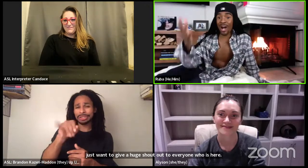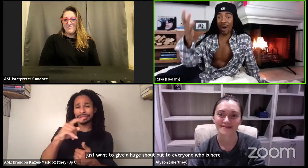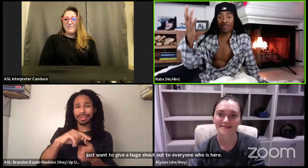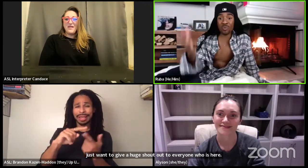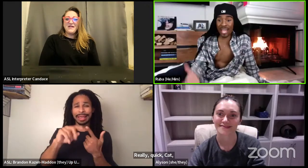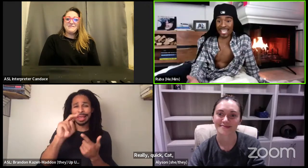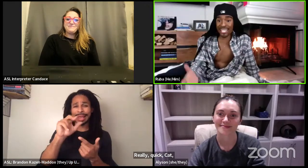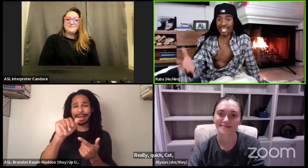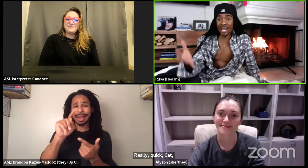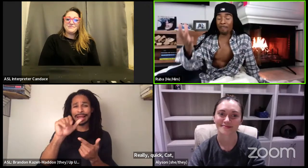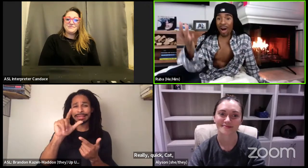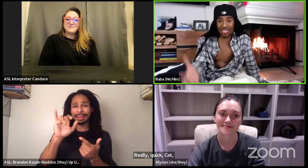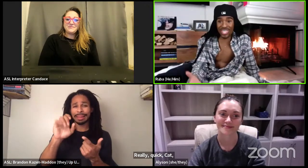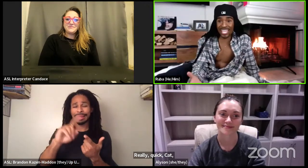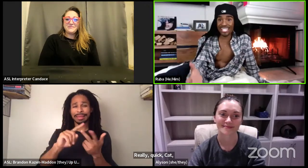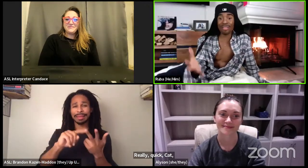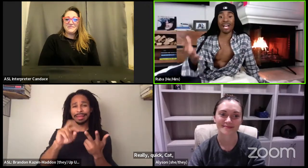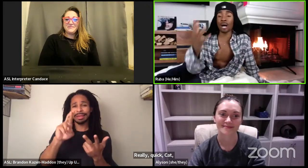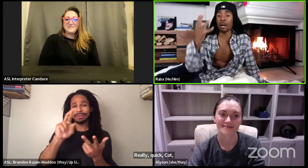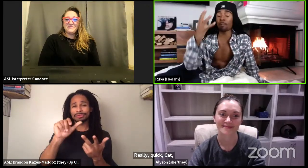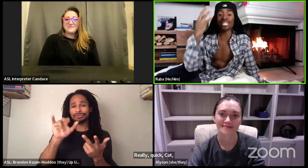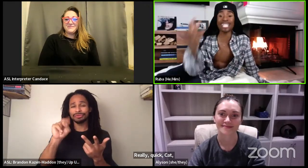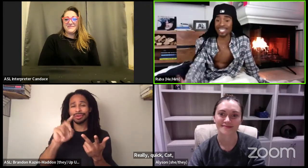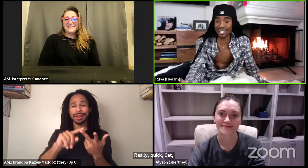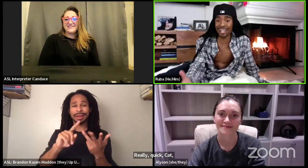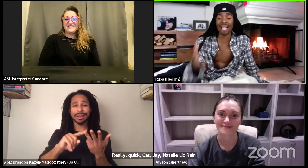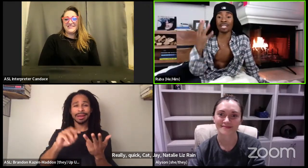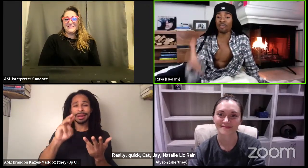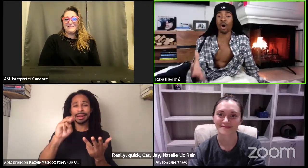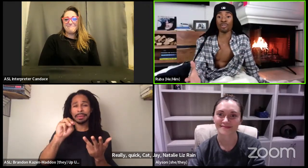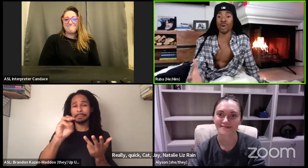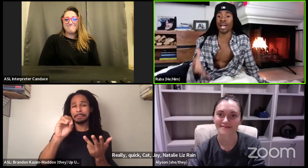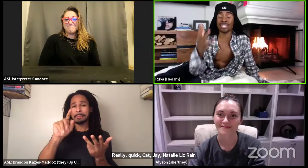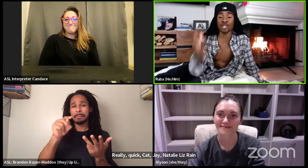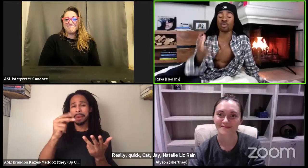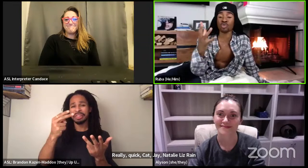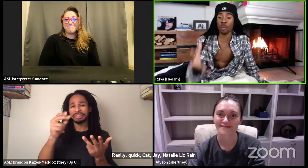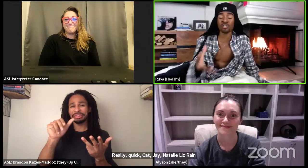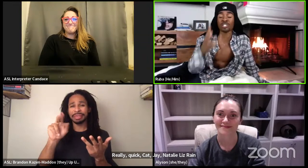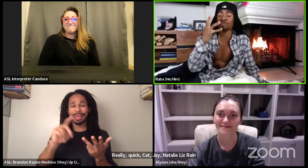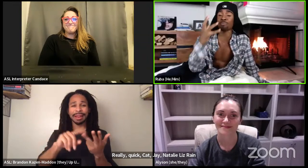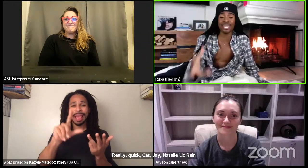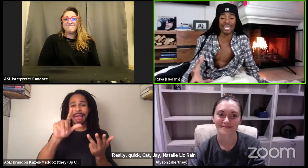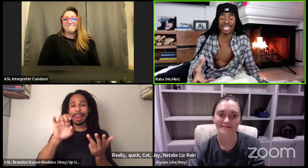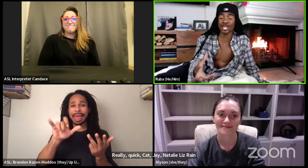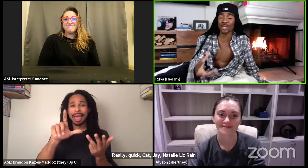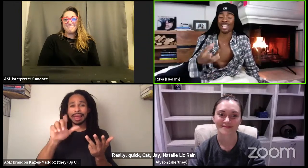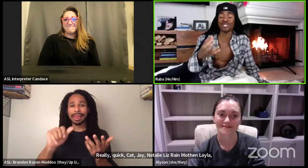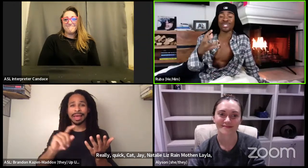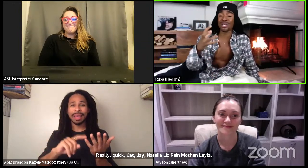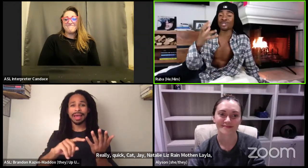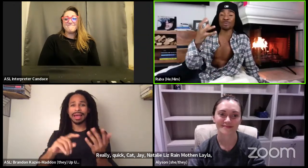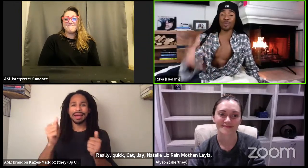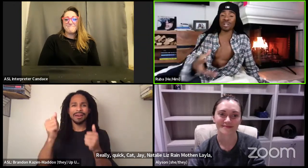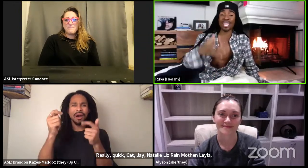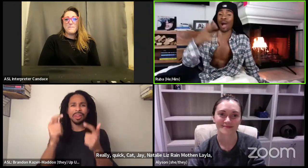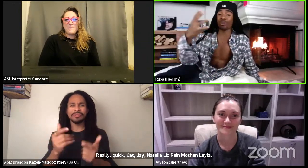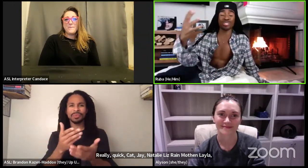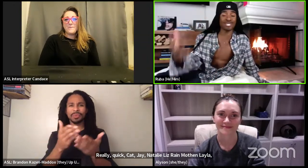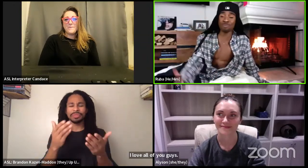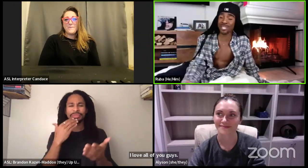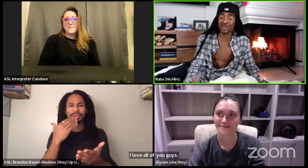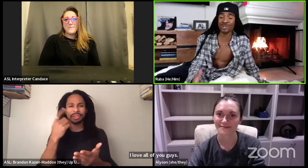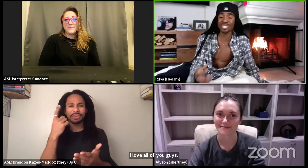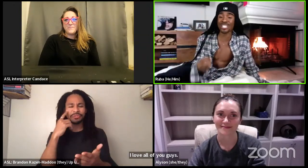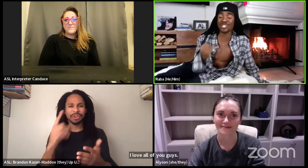Liz, Rain, Mothin, Layla, I love all of you guys. Thank you so much for just being here and just supporting all